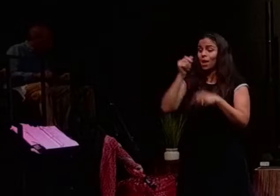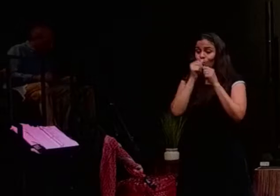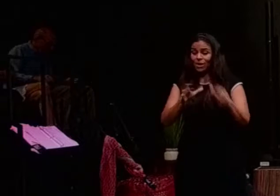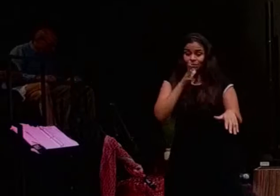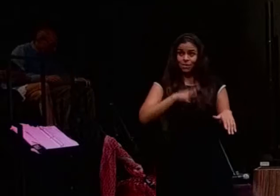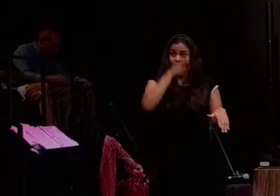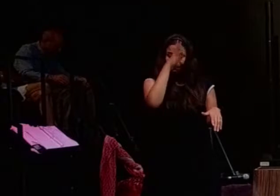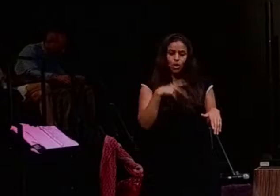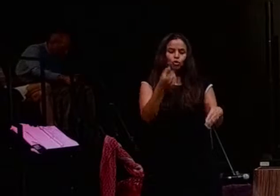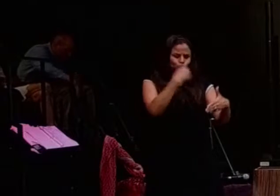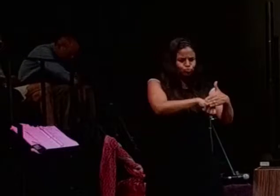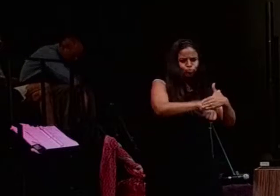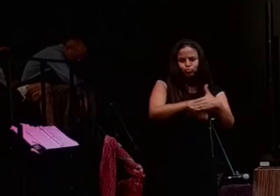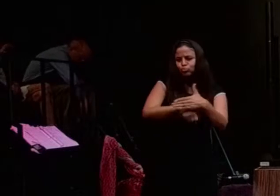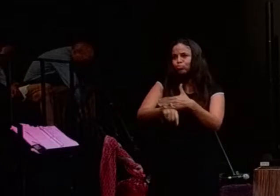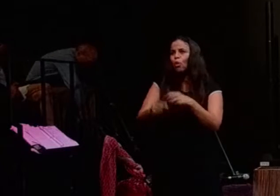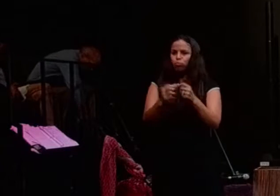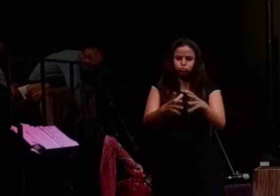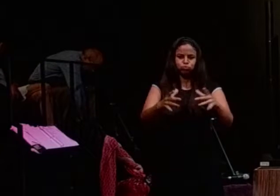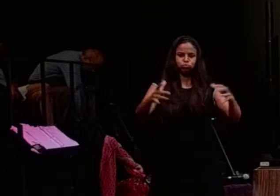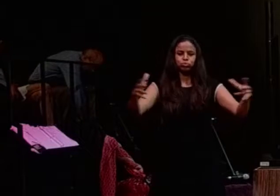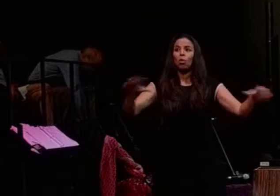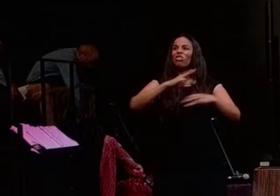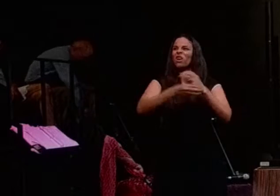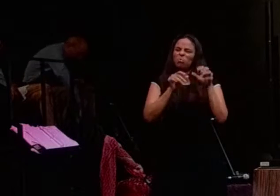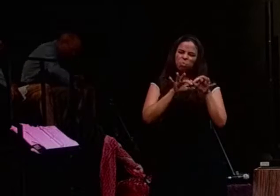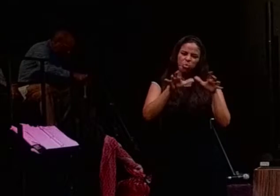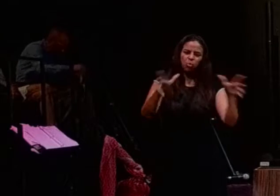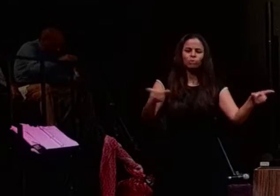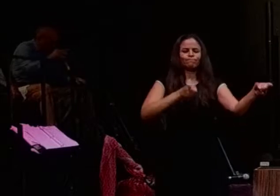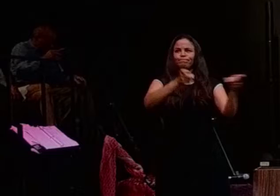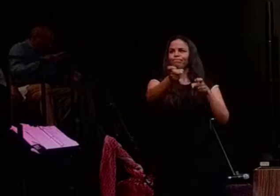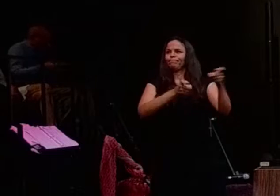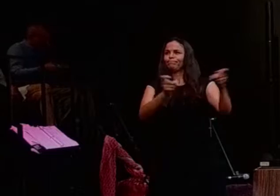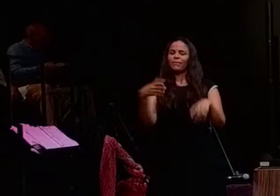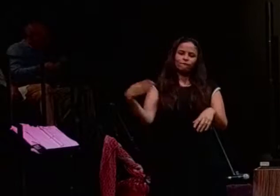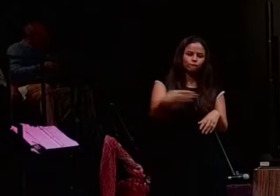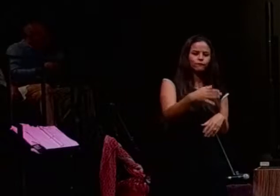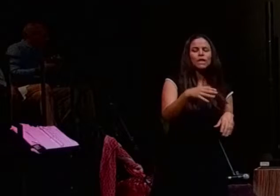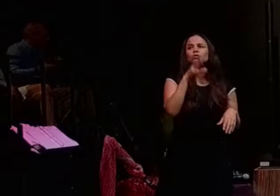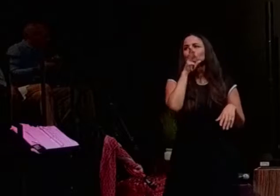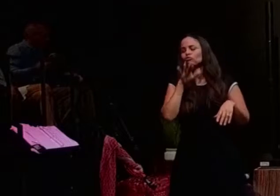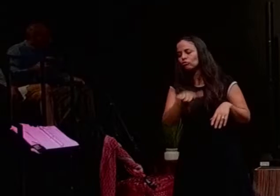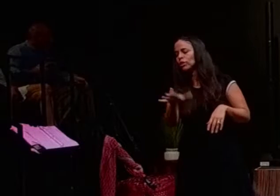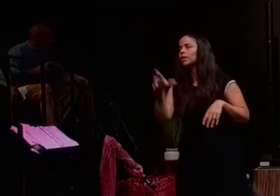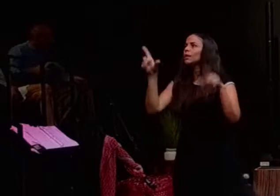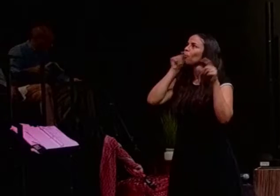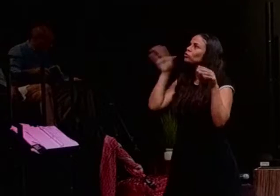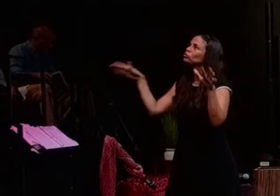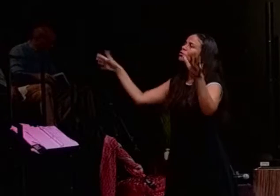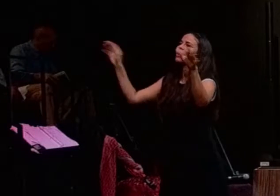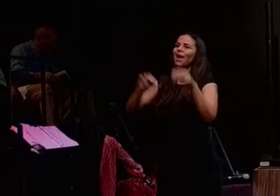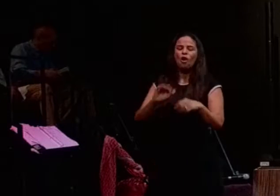them, Be fruitful and increase in number. Fill the earth and subdue it. Rule over the fish in the sea and the birds in the sky and over